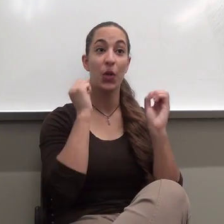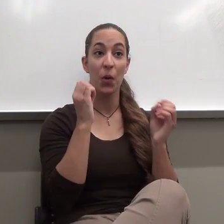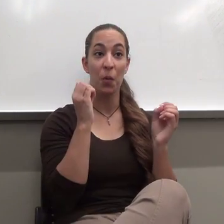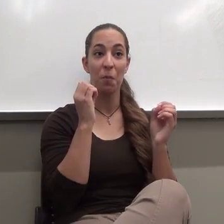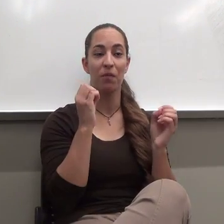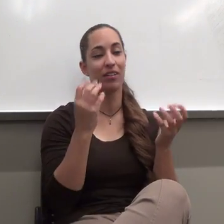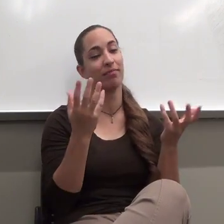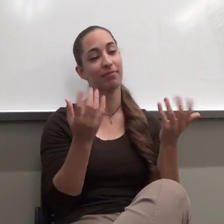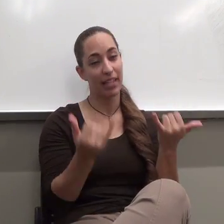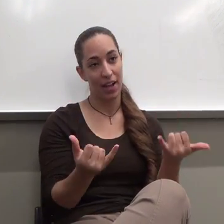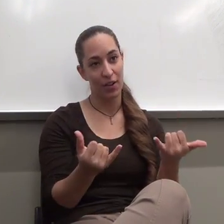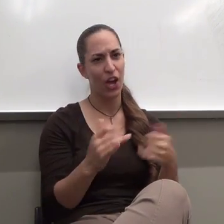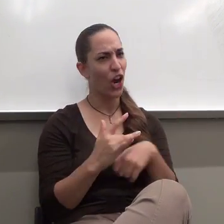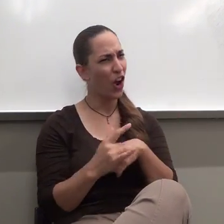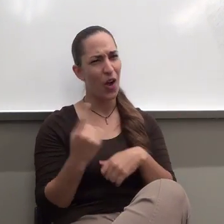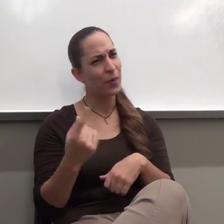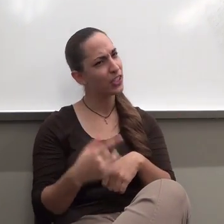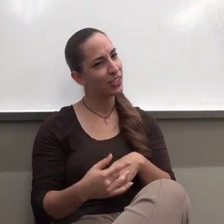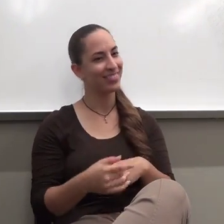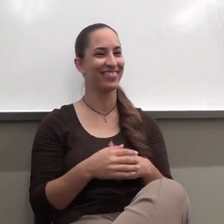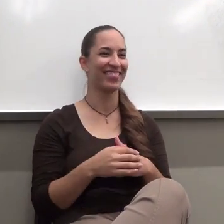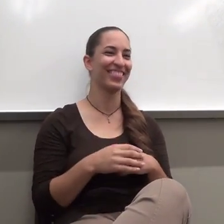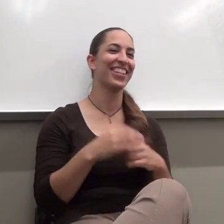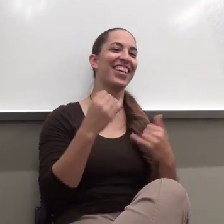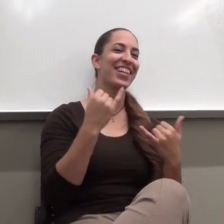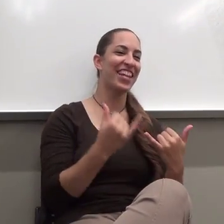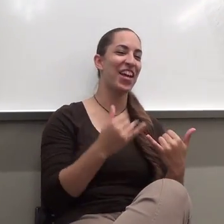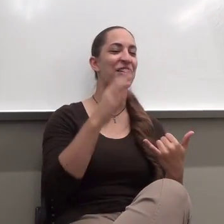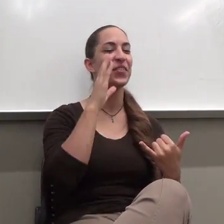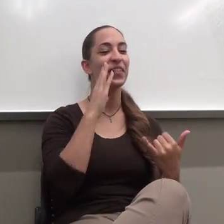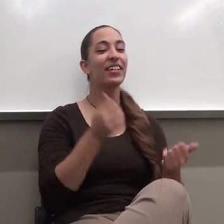papers. Let me get these out first so you guys have them to get started.